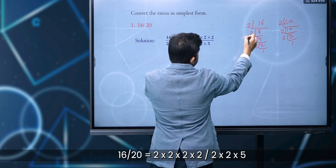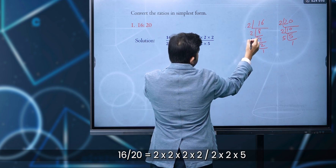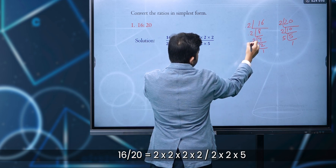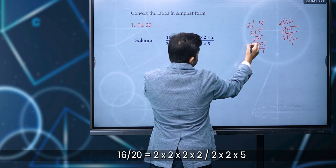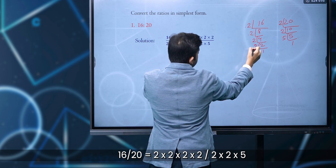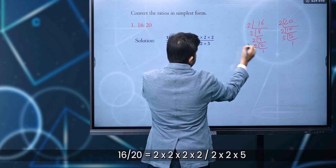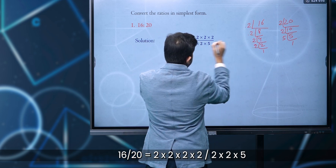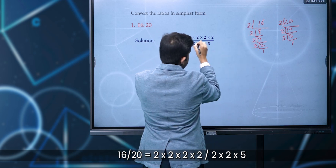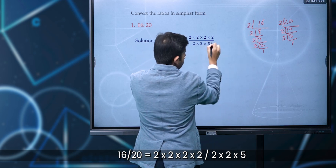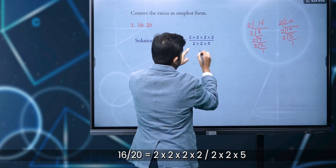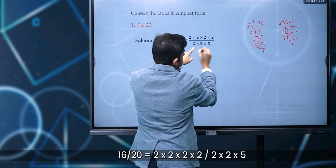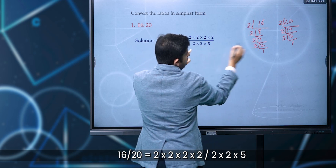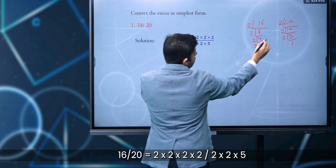(16 by 20) equals to